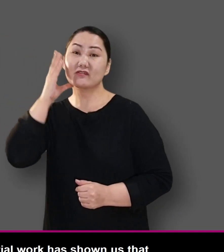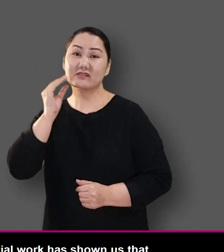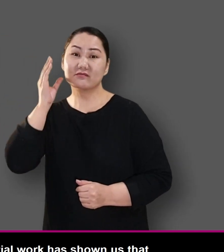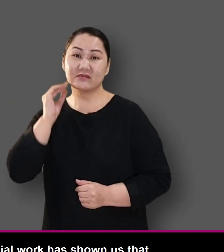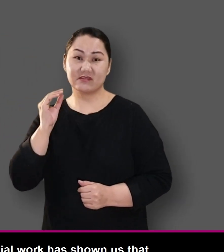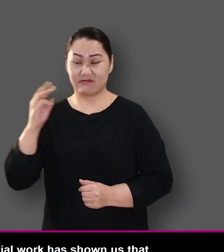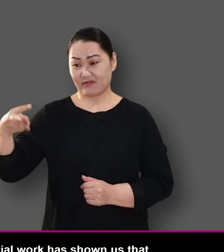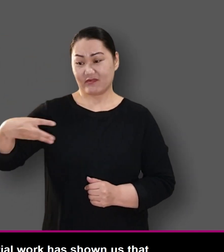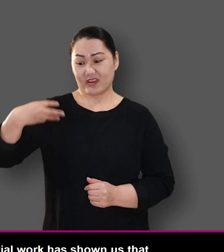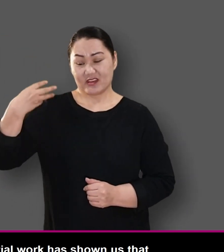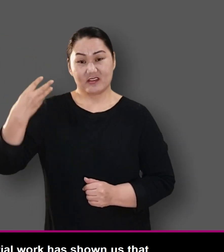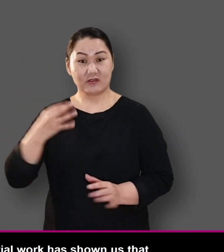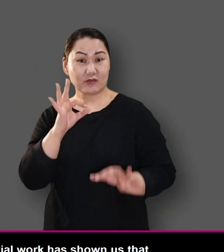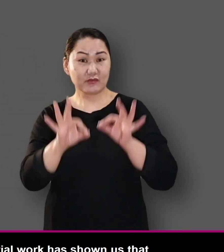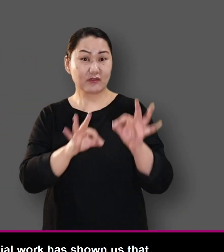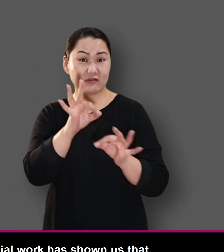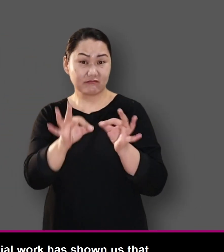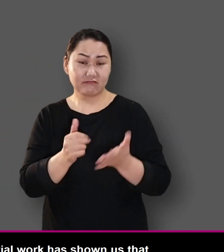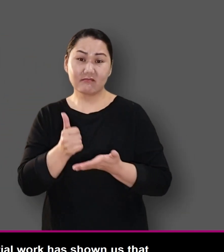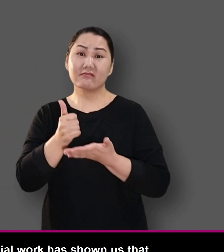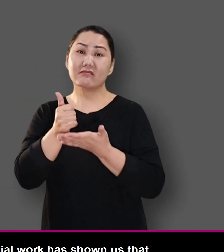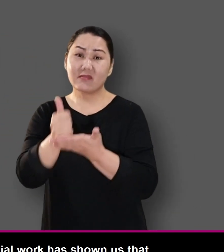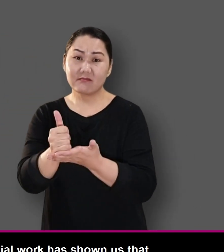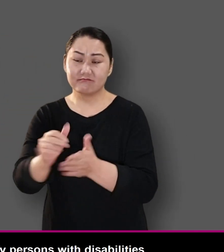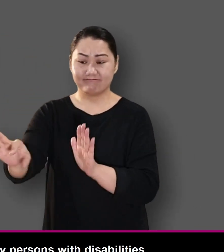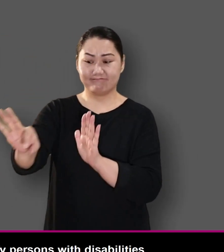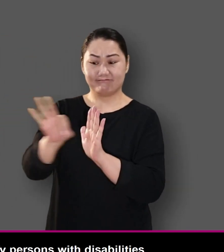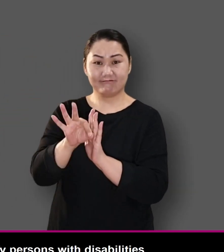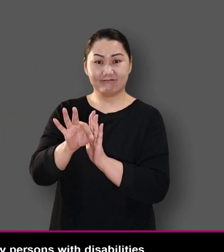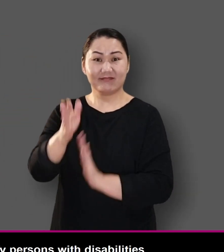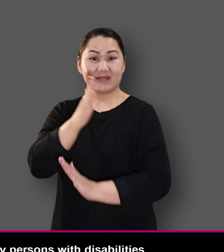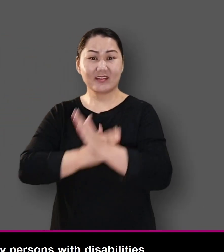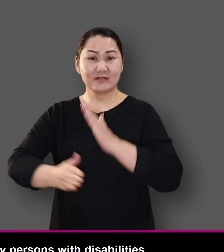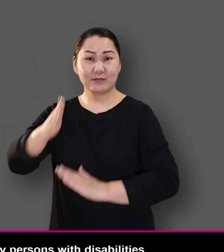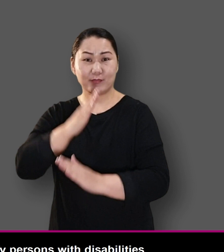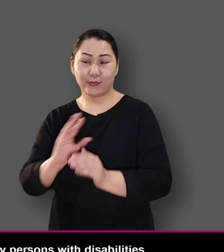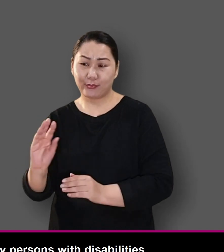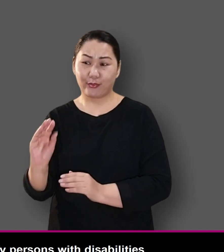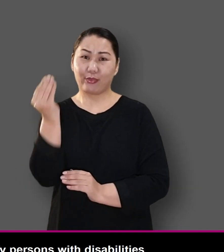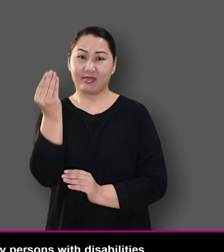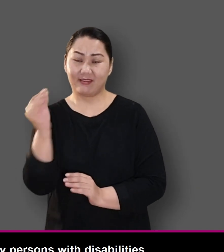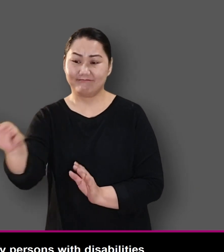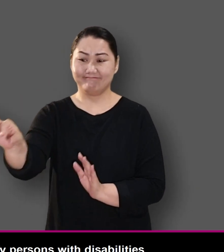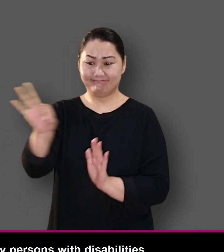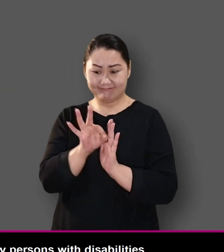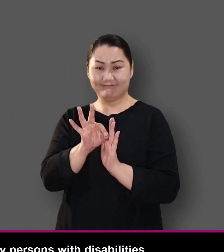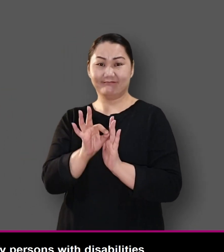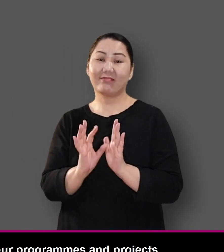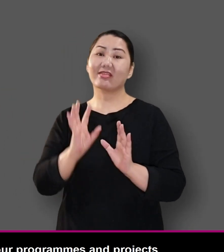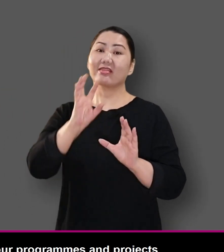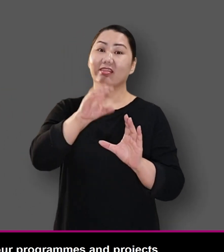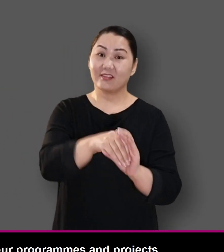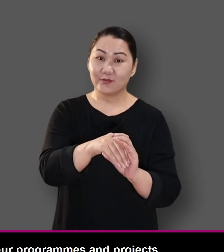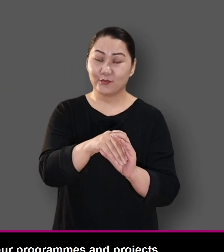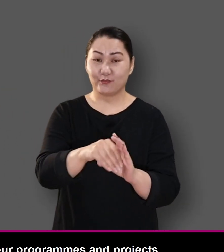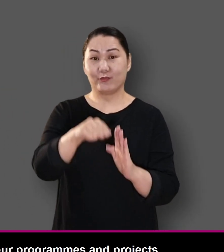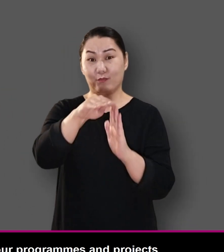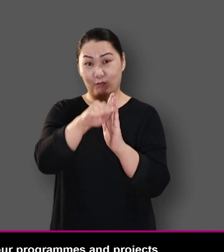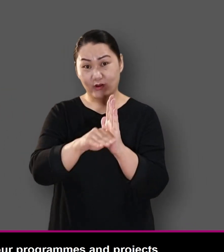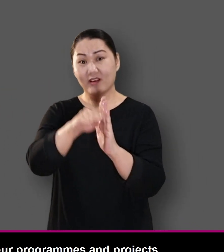Learning from our initial work has shown us that the WGQ help identify persons with disabilities to be included as